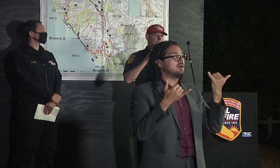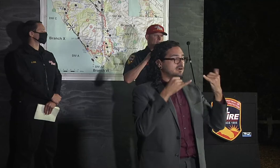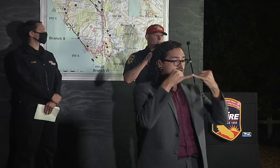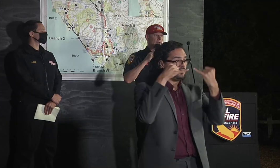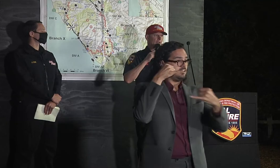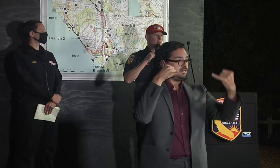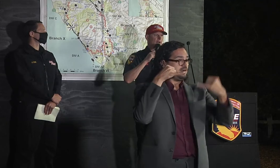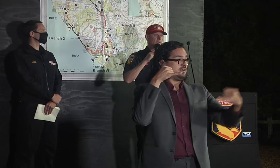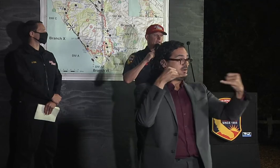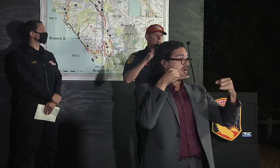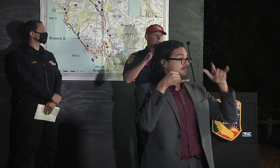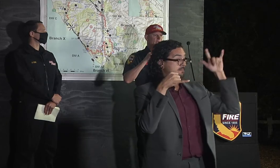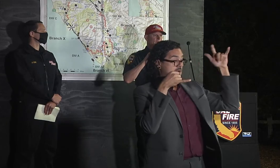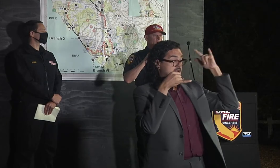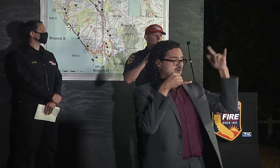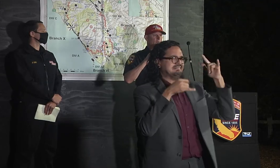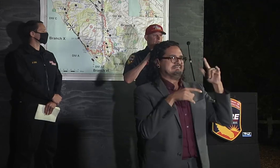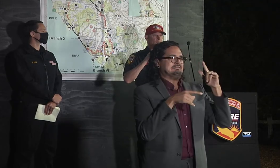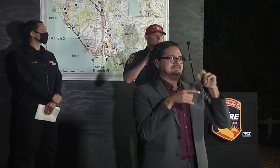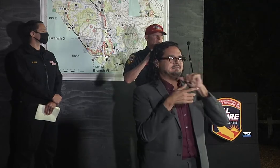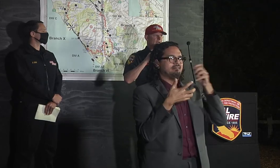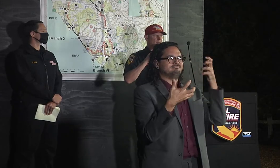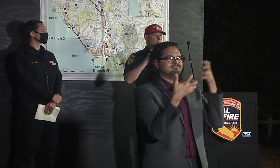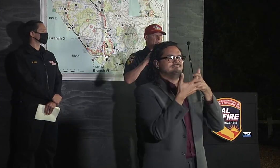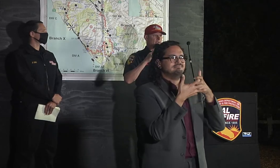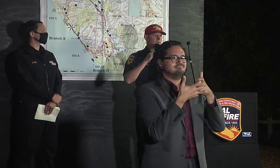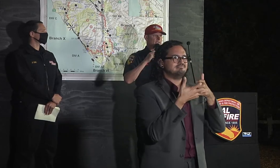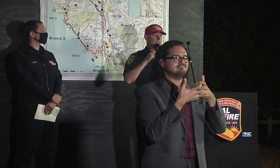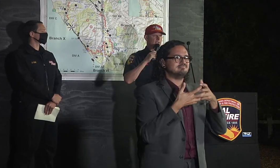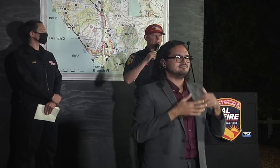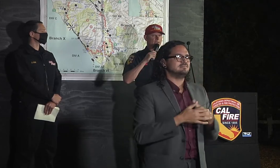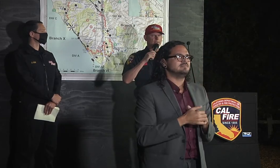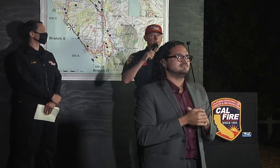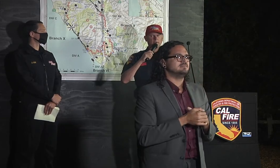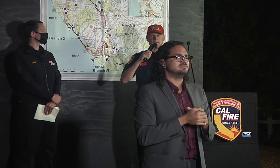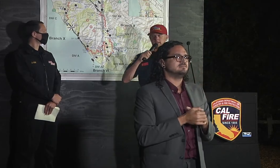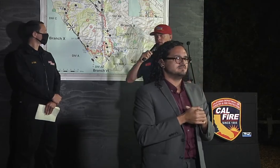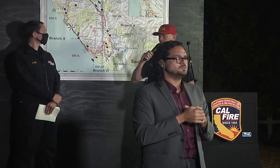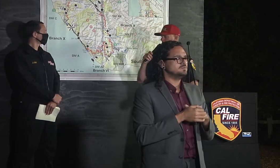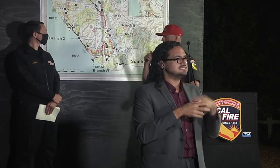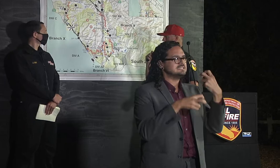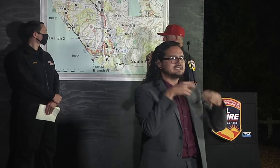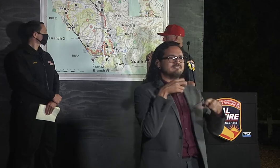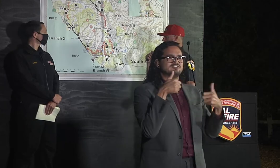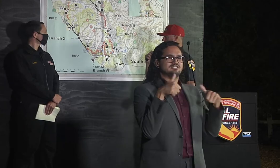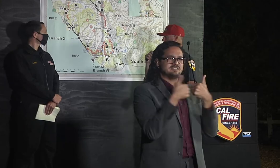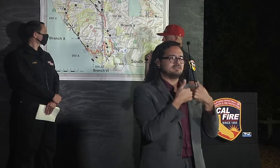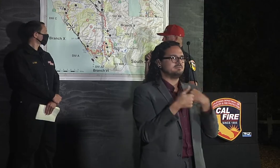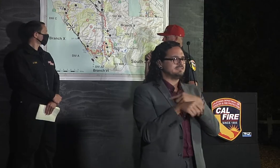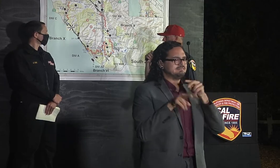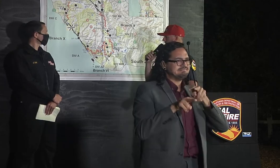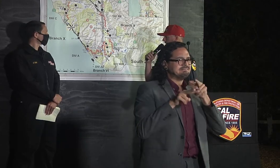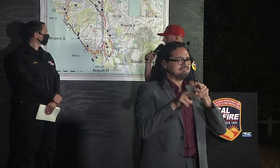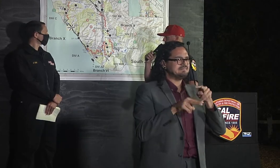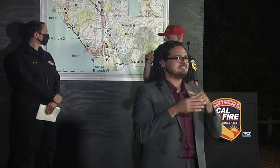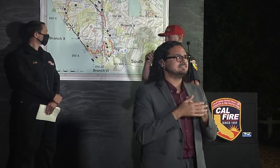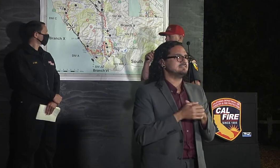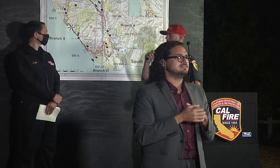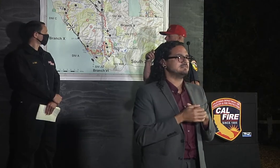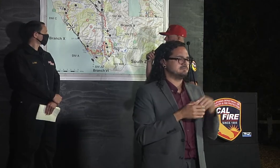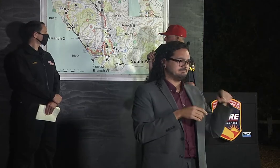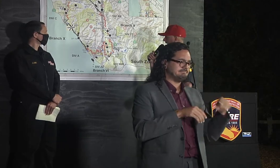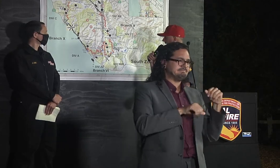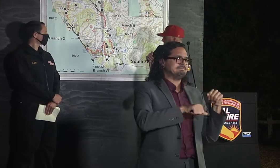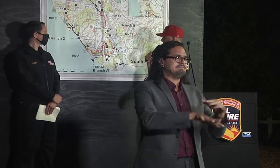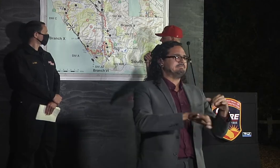we really can't fly a lot in there. So the ground troops are going to have to really dig deep, get in there, and take care of business. And we're going to be hammering that